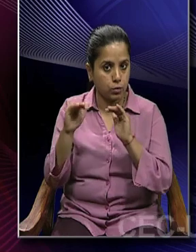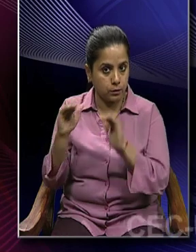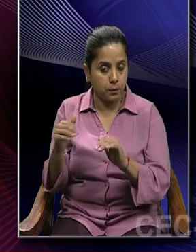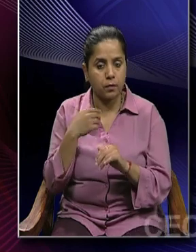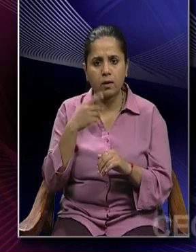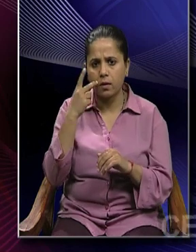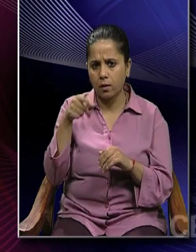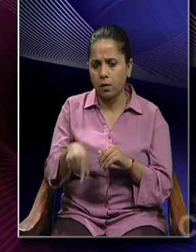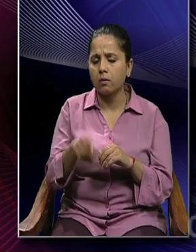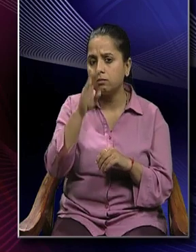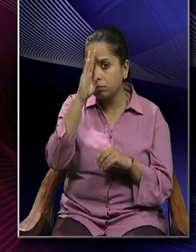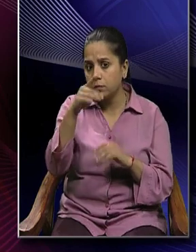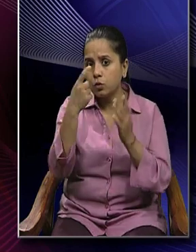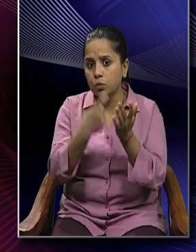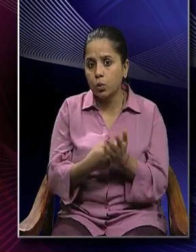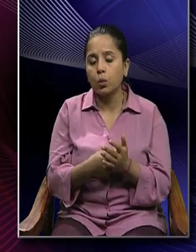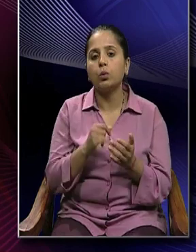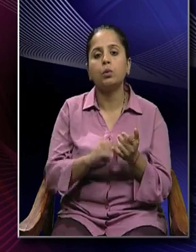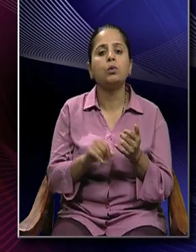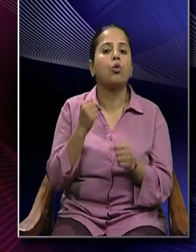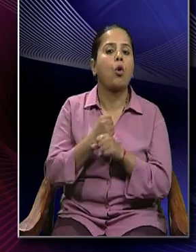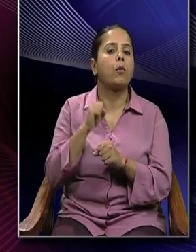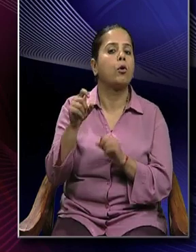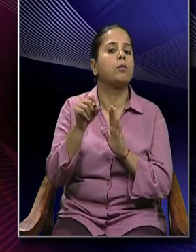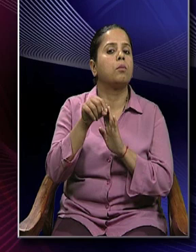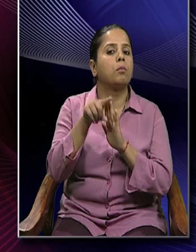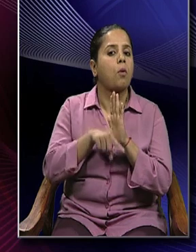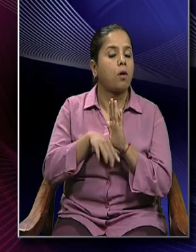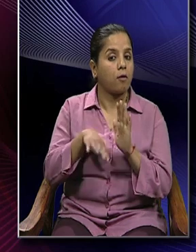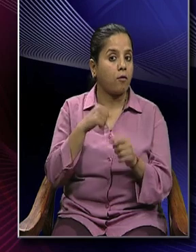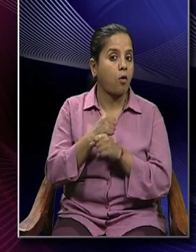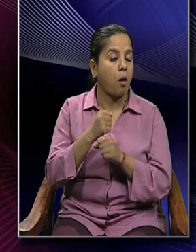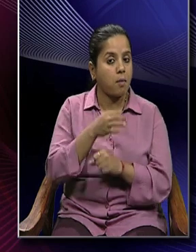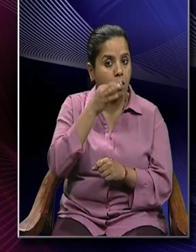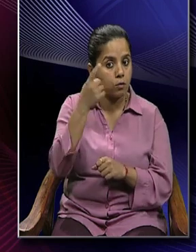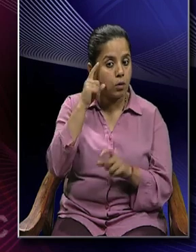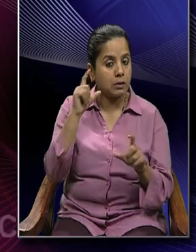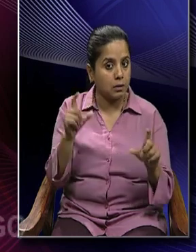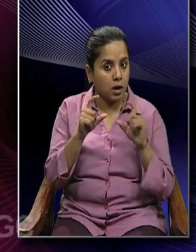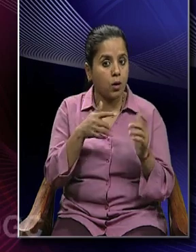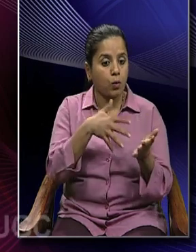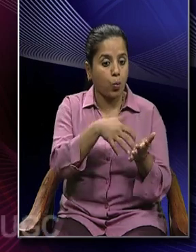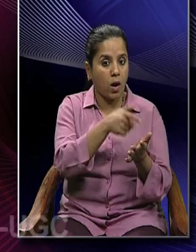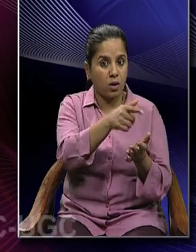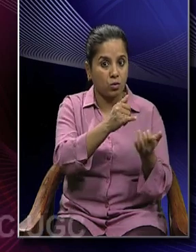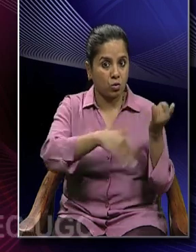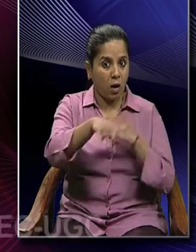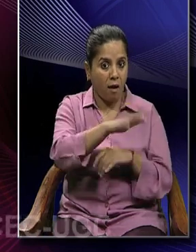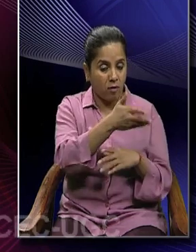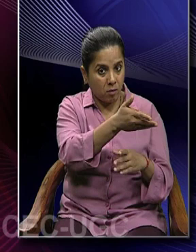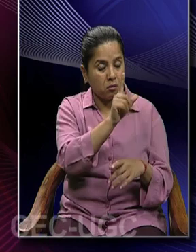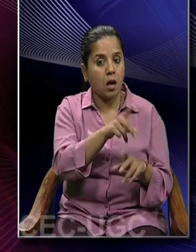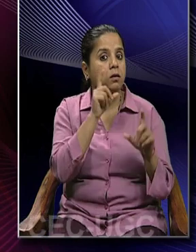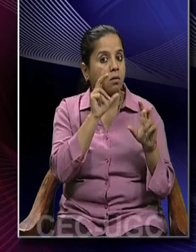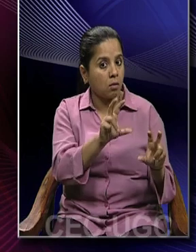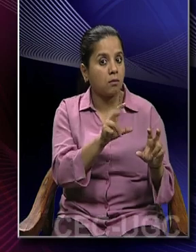that the directive principles of state policy, they are also asking the government to take care of the weaker sections of the society